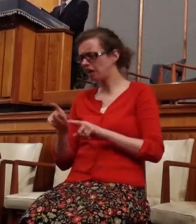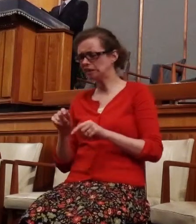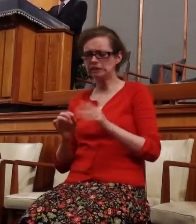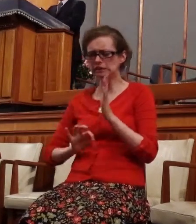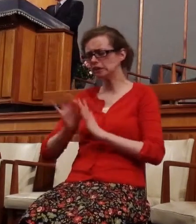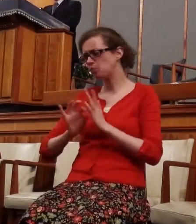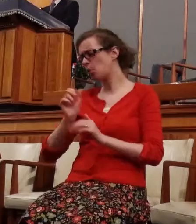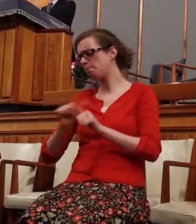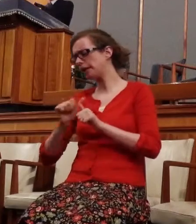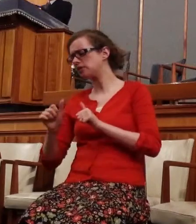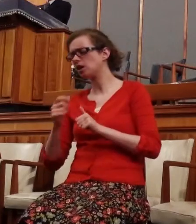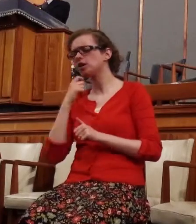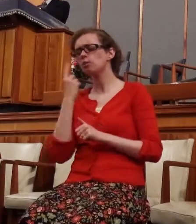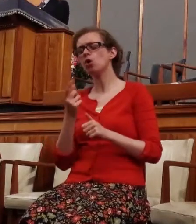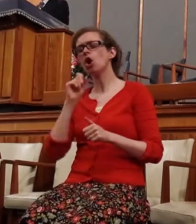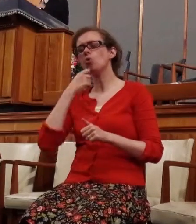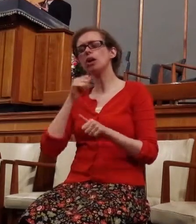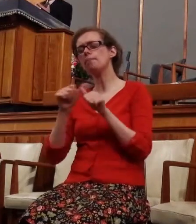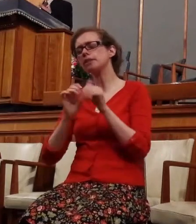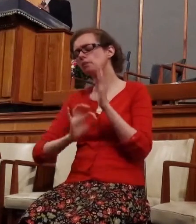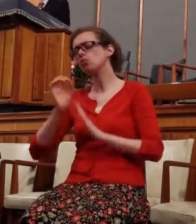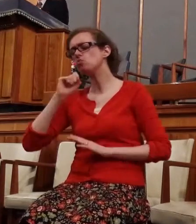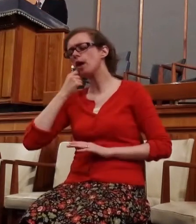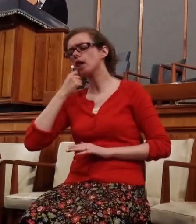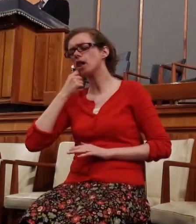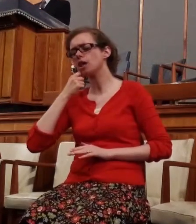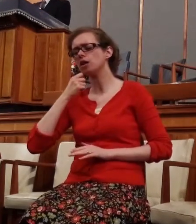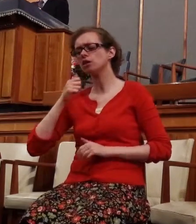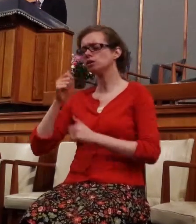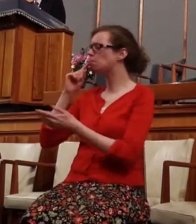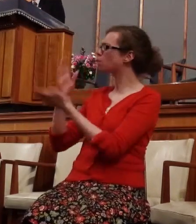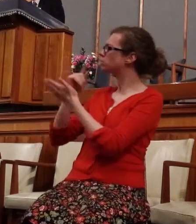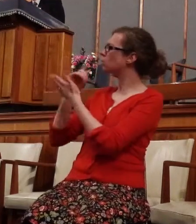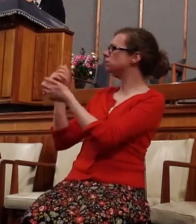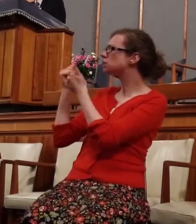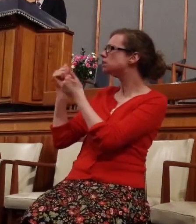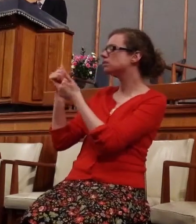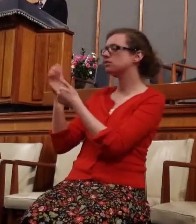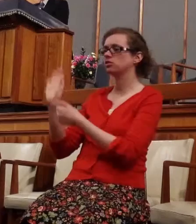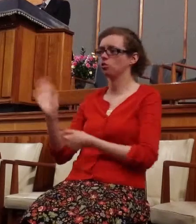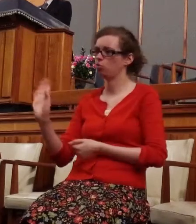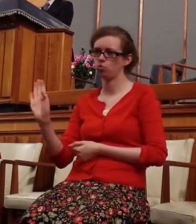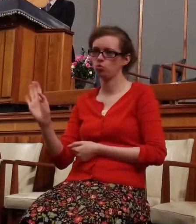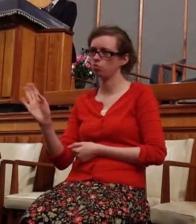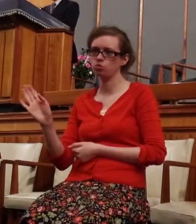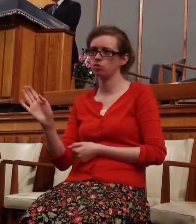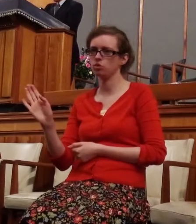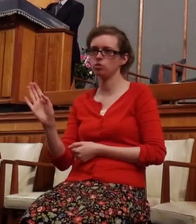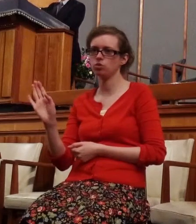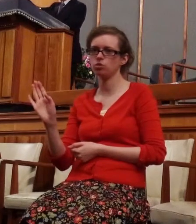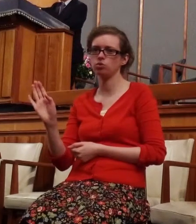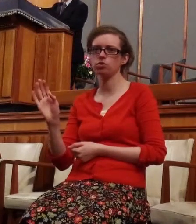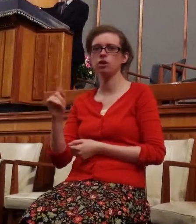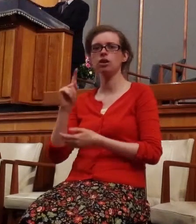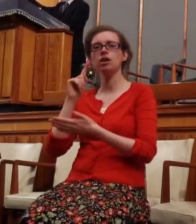say, oh, from tomorrow I will turn a new leaf and make myself better. Then to believe is not to understand the Bible. Of